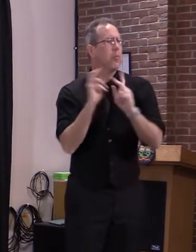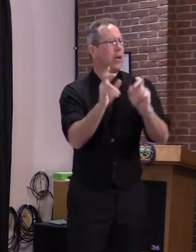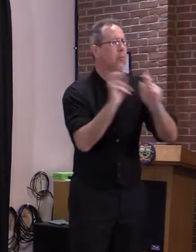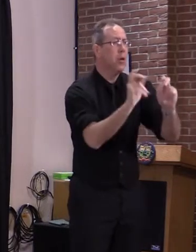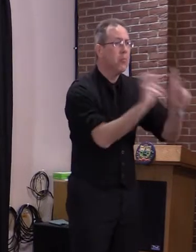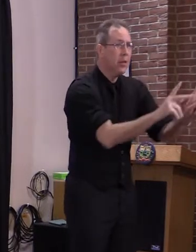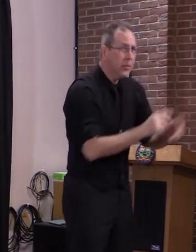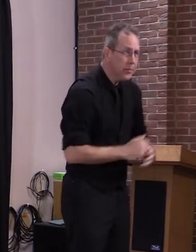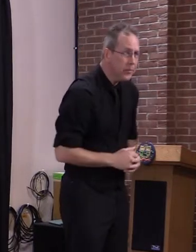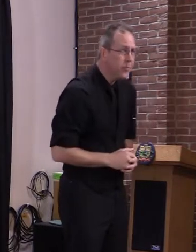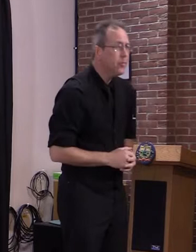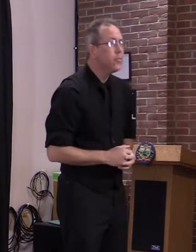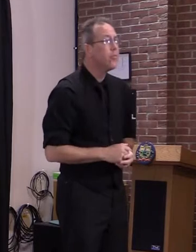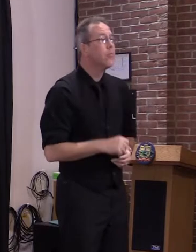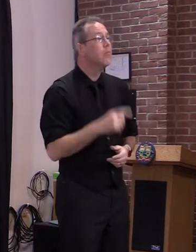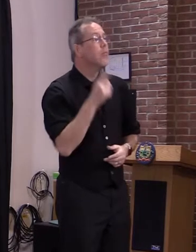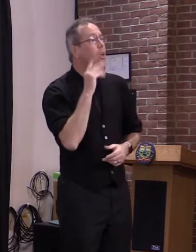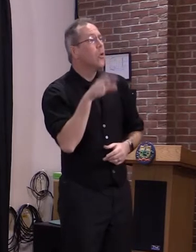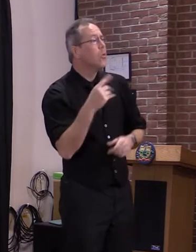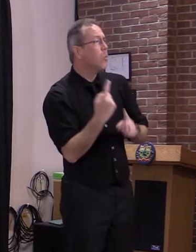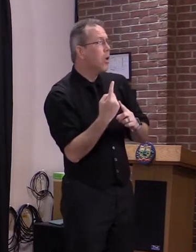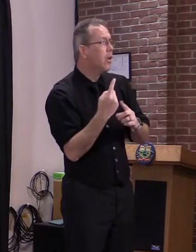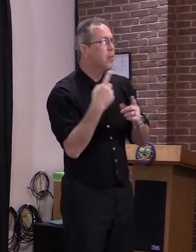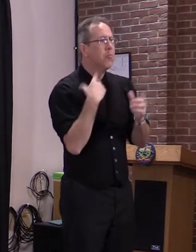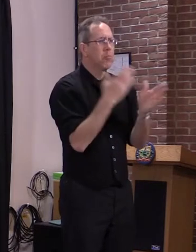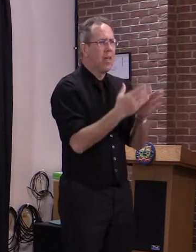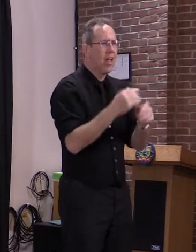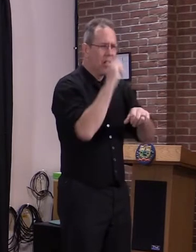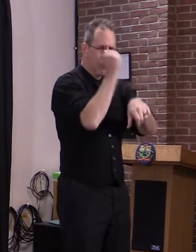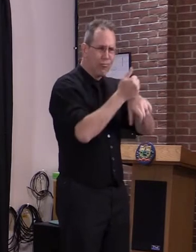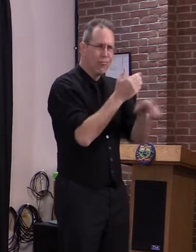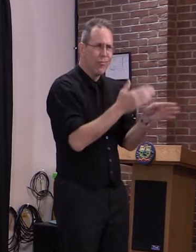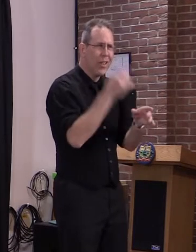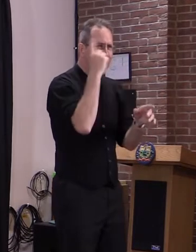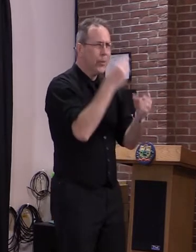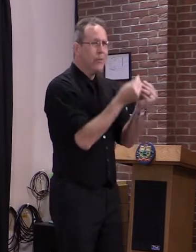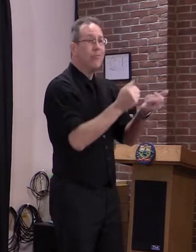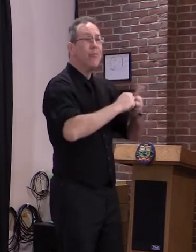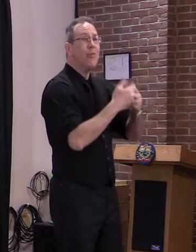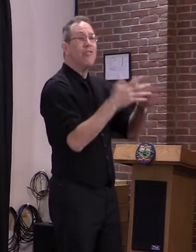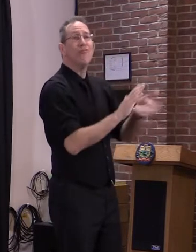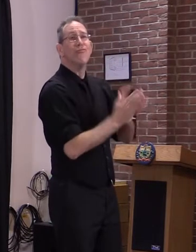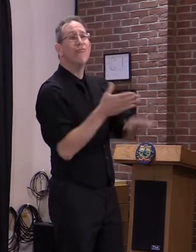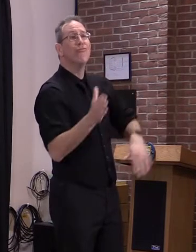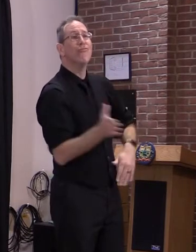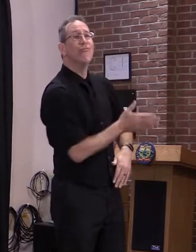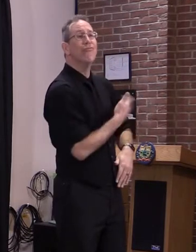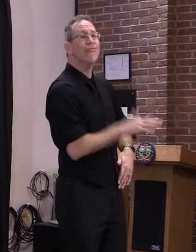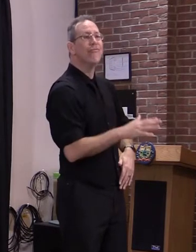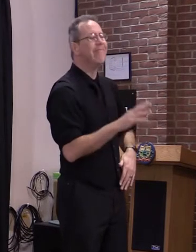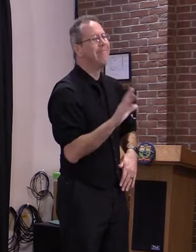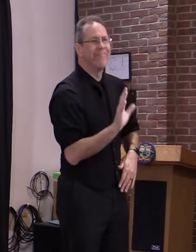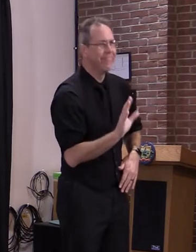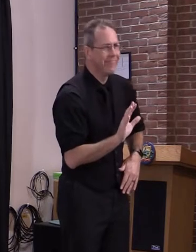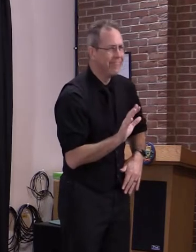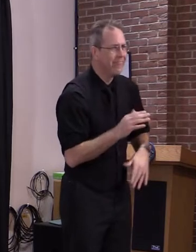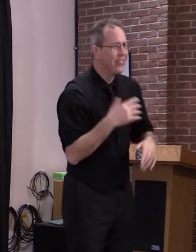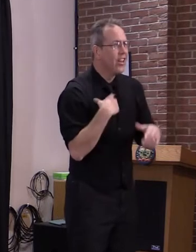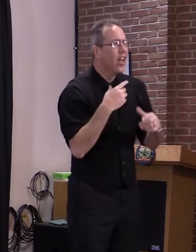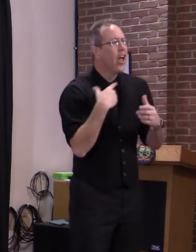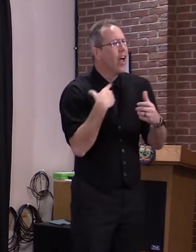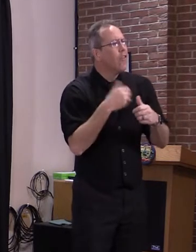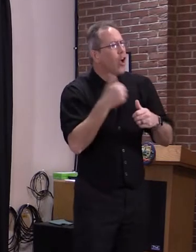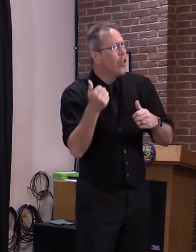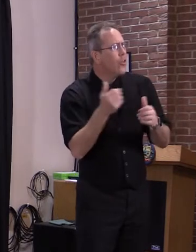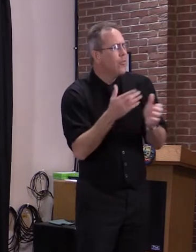relief that will solve our affordability crisis, but it all adds up. So when Vermonters give the government